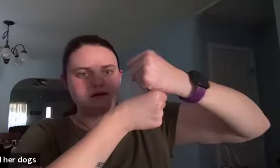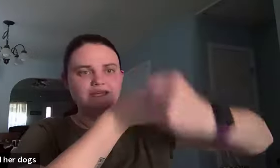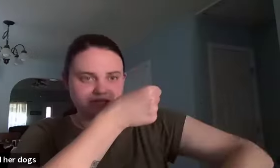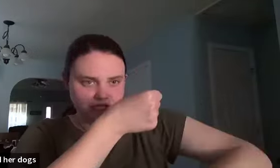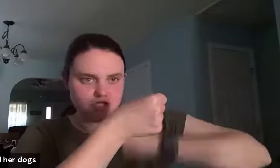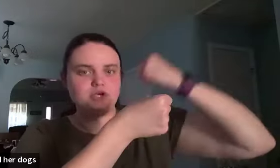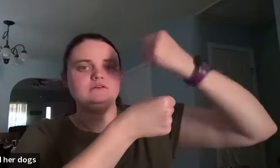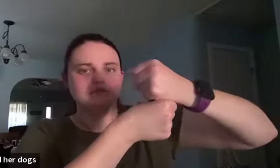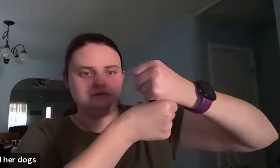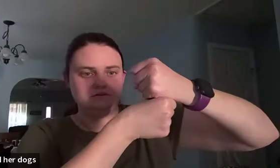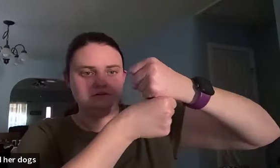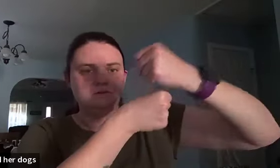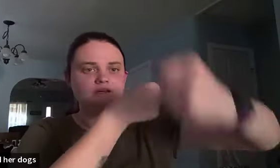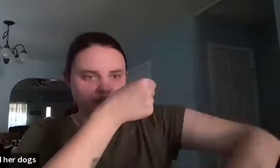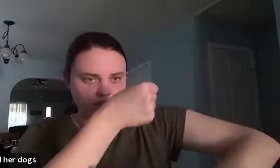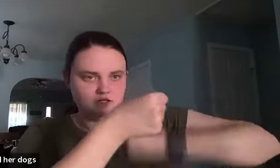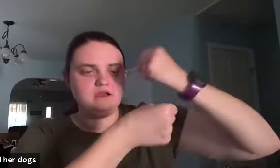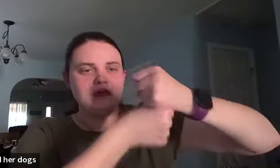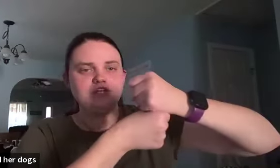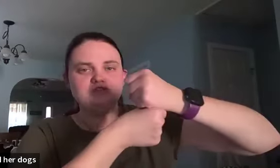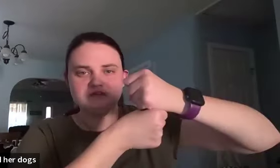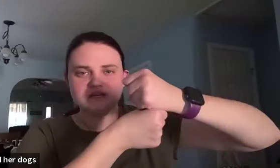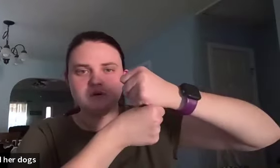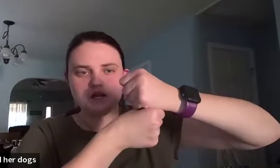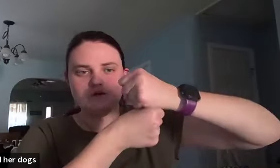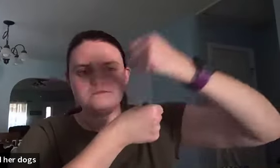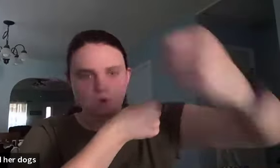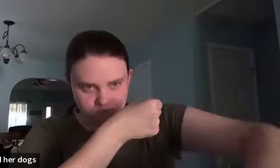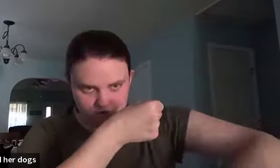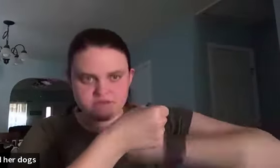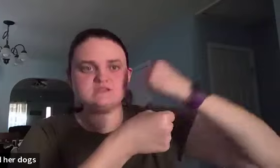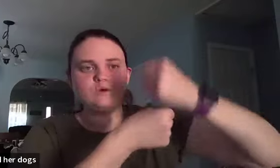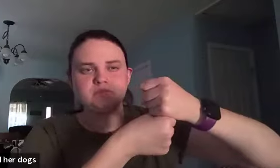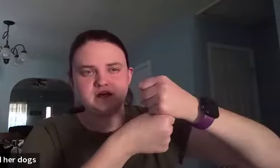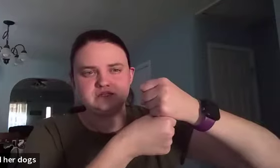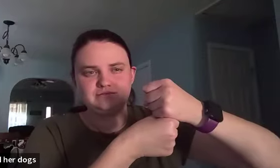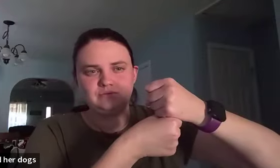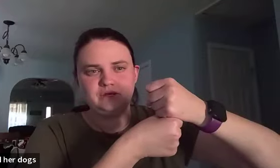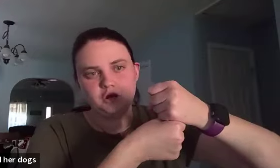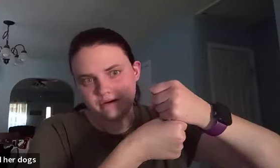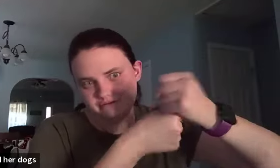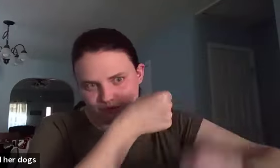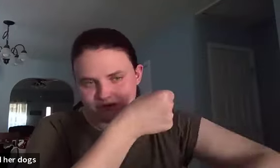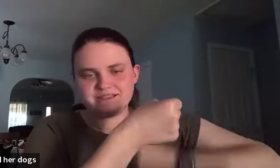non-dominant. Year. Year. And you do tend to want to go forward with this one because we are going forward in